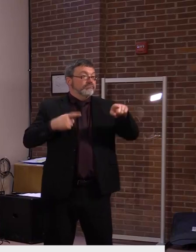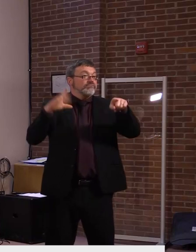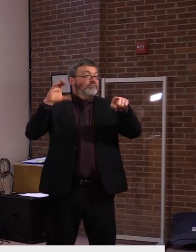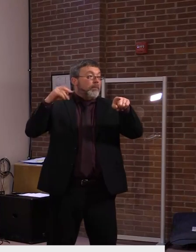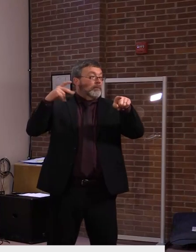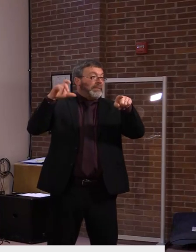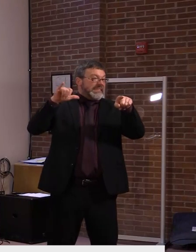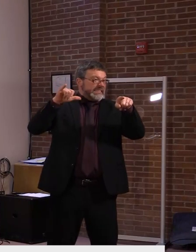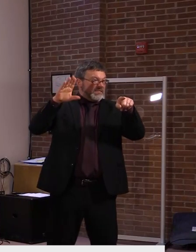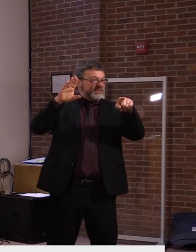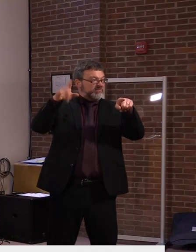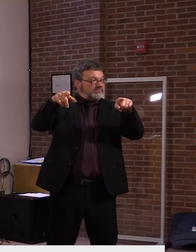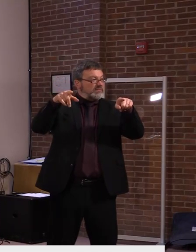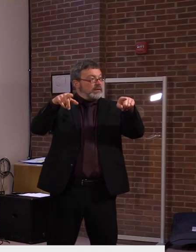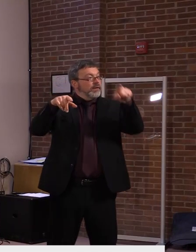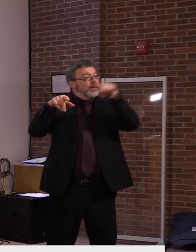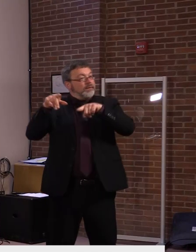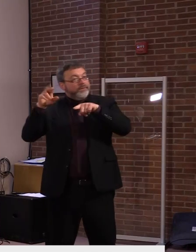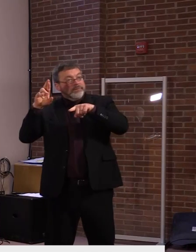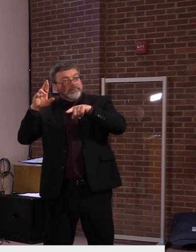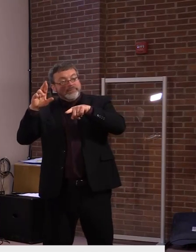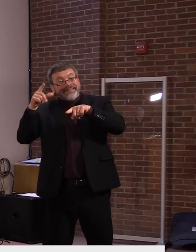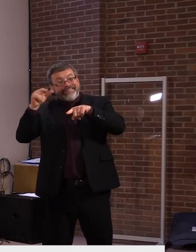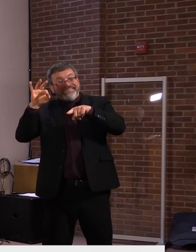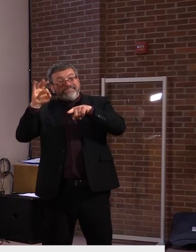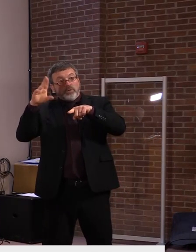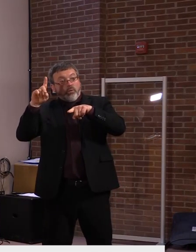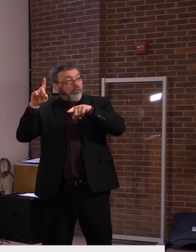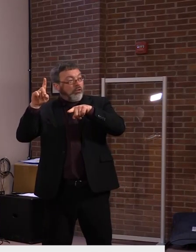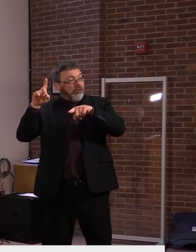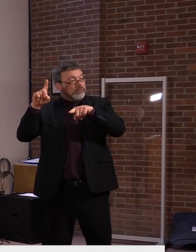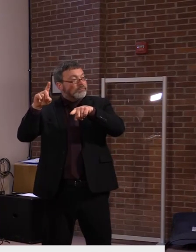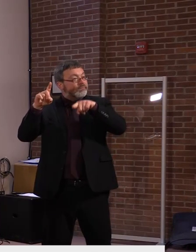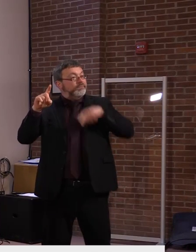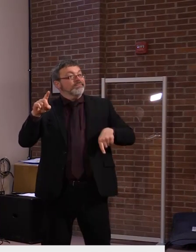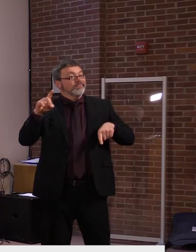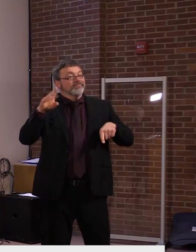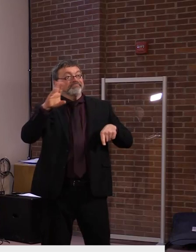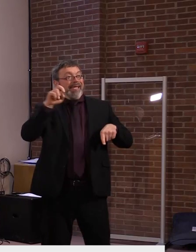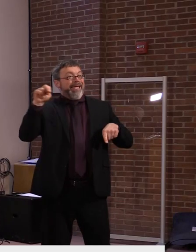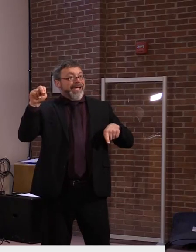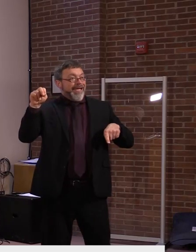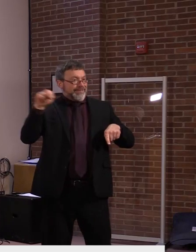Randolph, and SVMC in Bennington. Please make an appointment